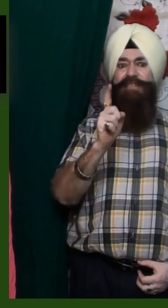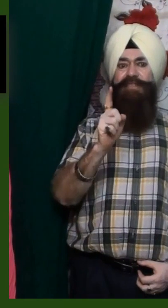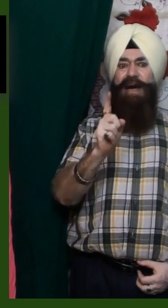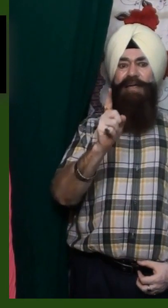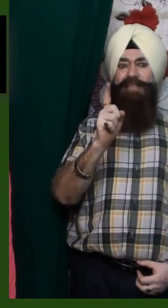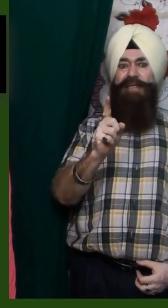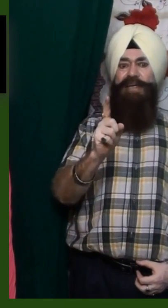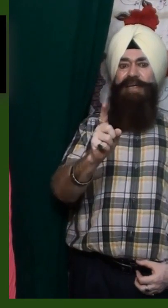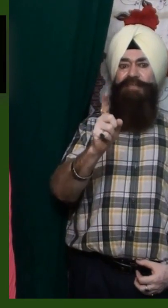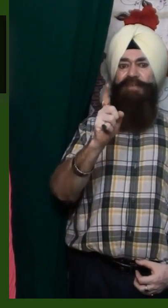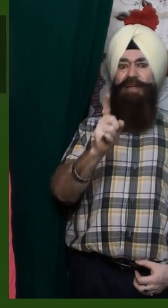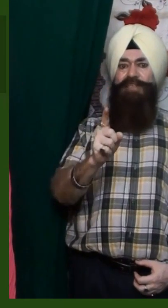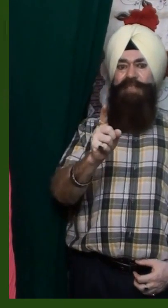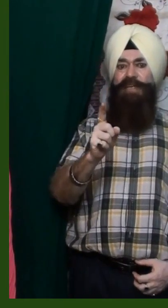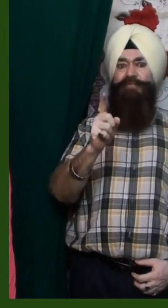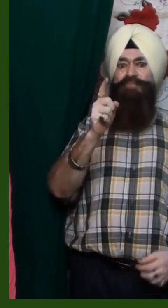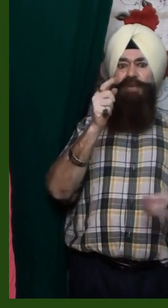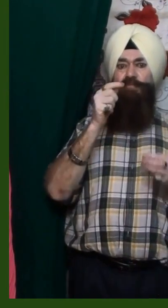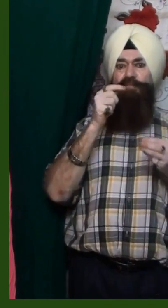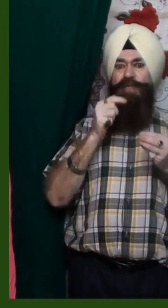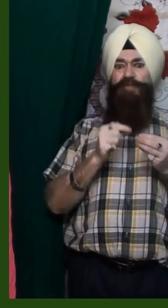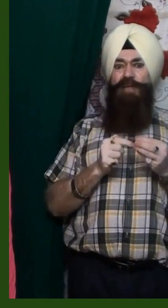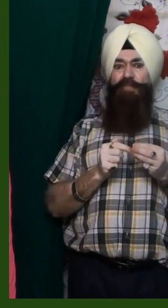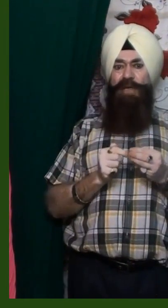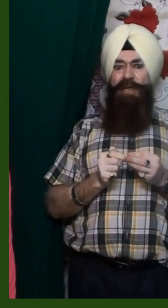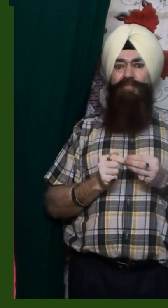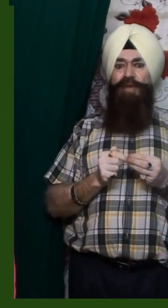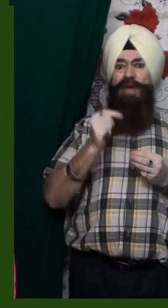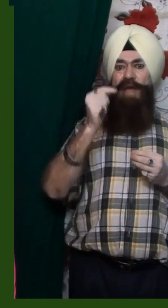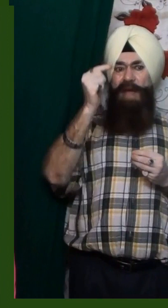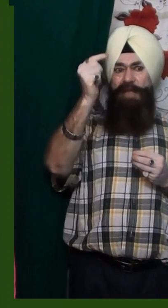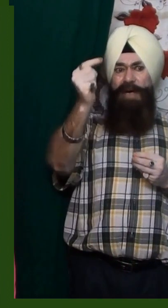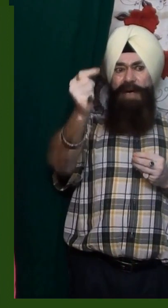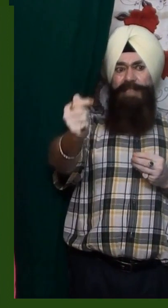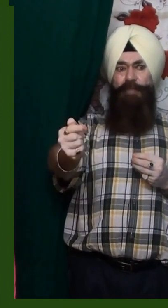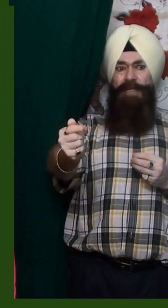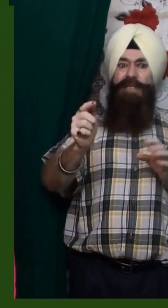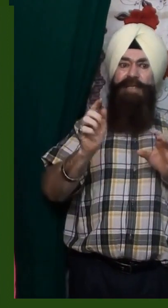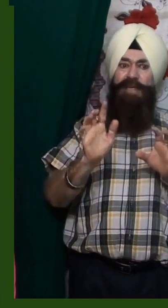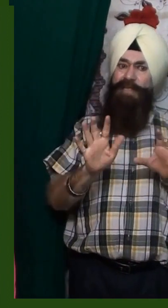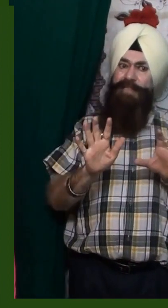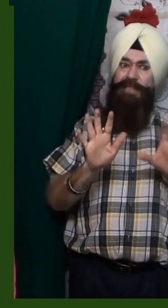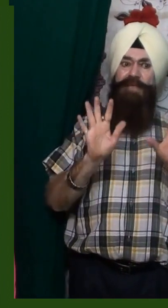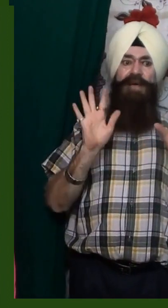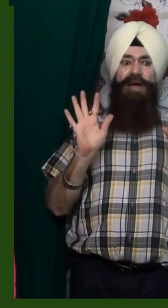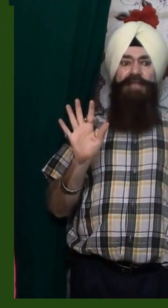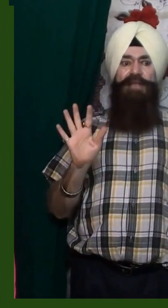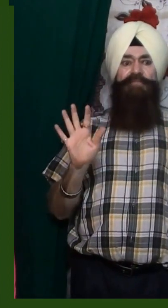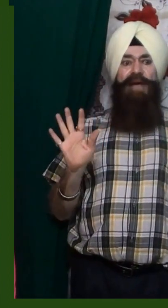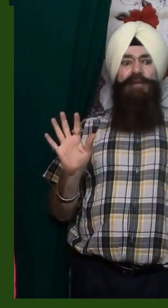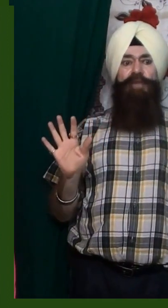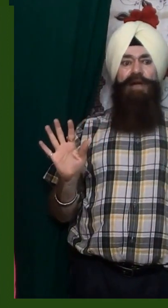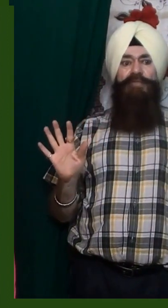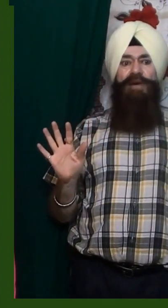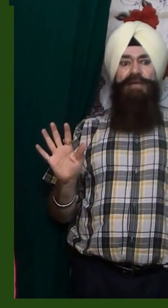is that the relative velocity between me and the other person is